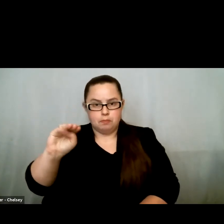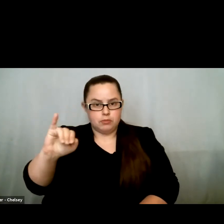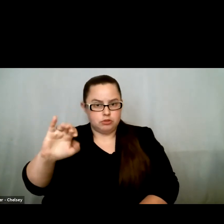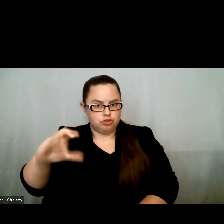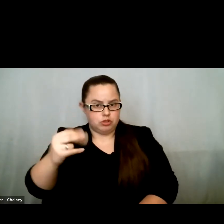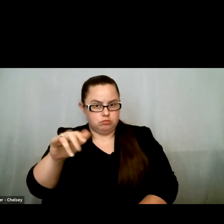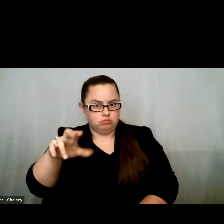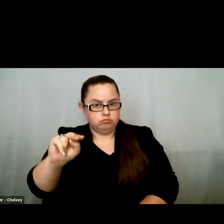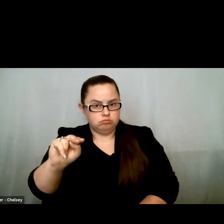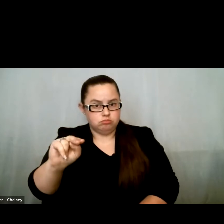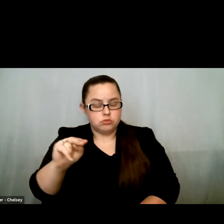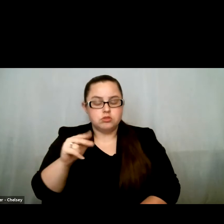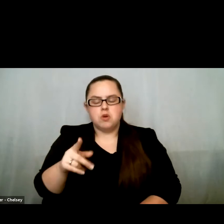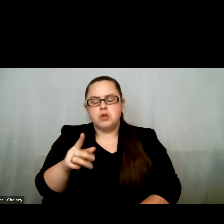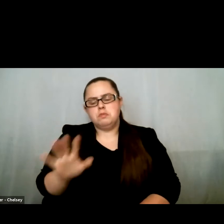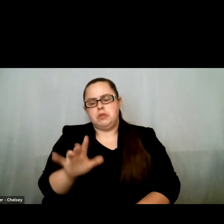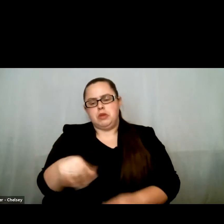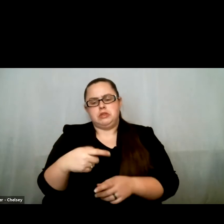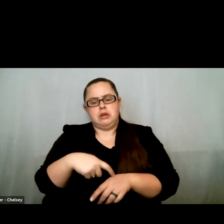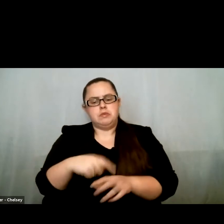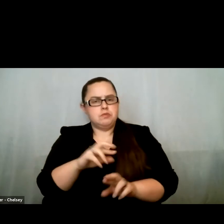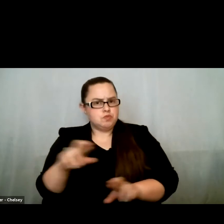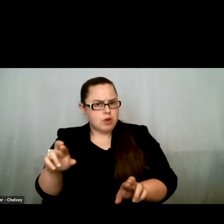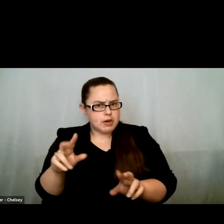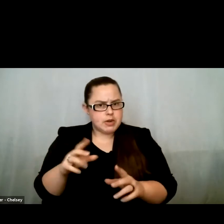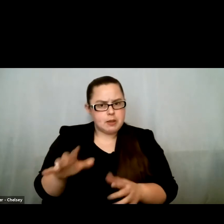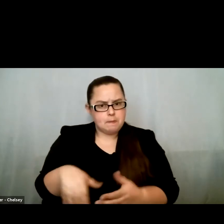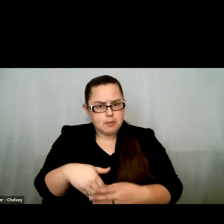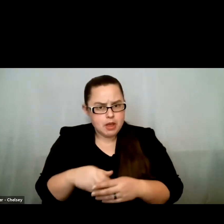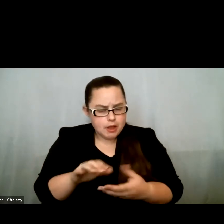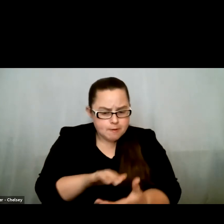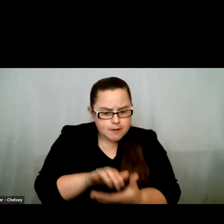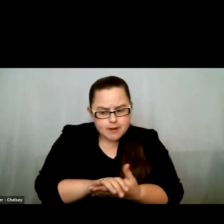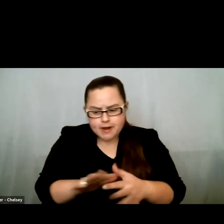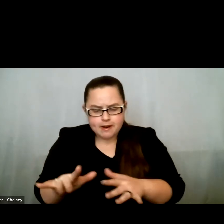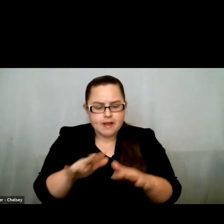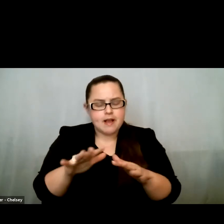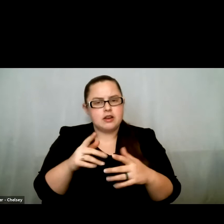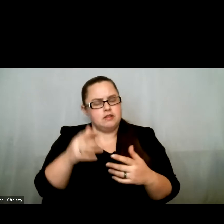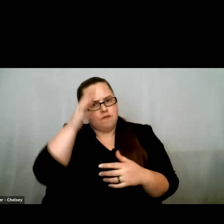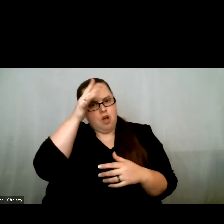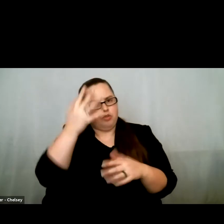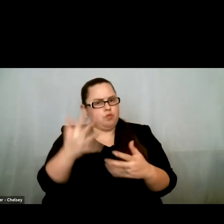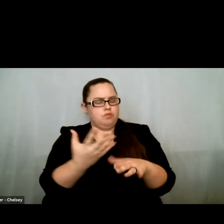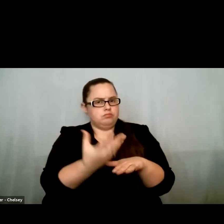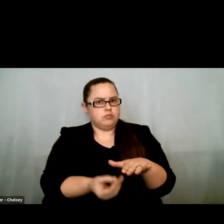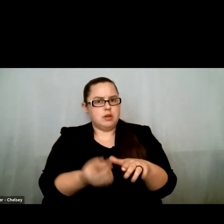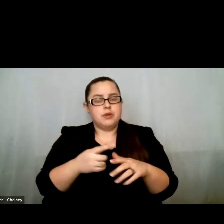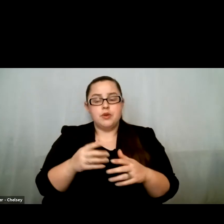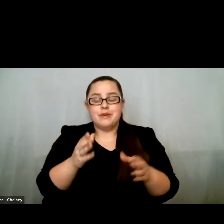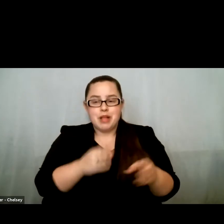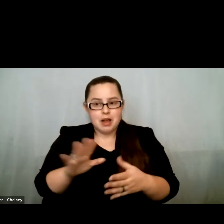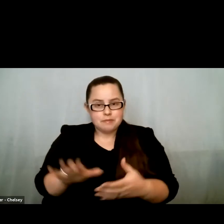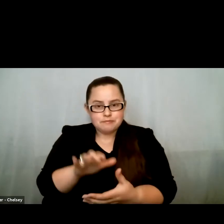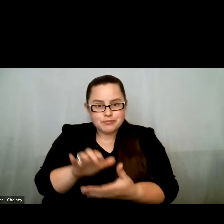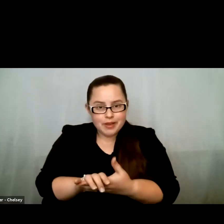married. His father had passed away, and he was going to get married, and he and his wife were going to move in with